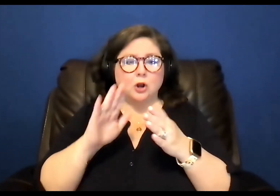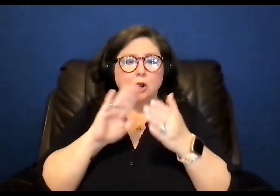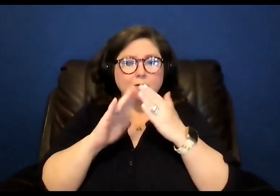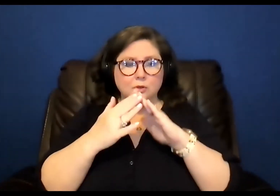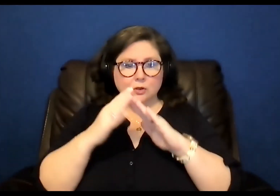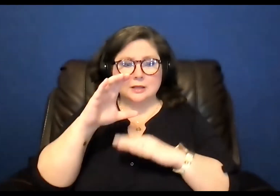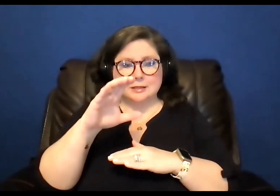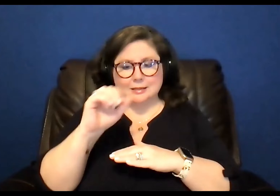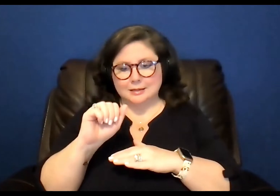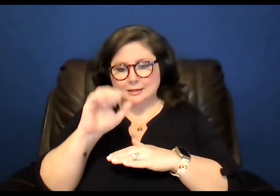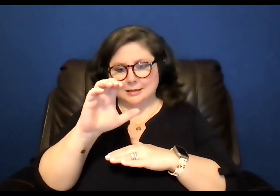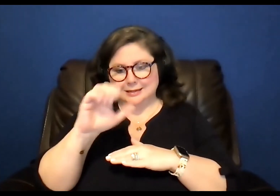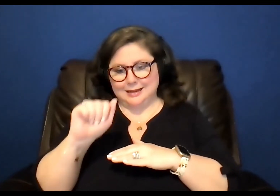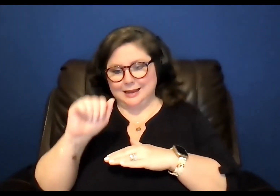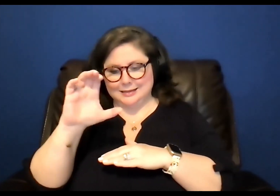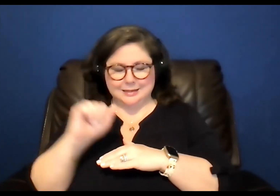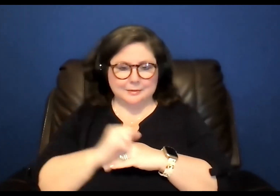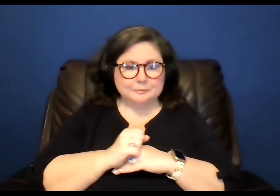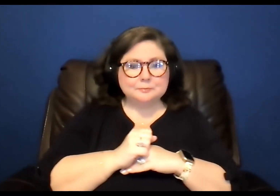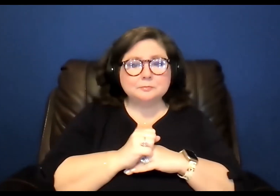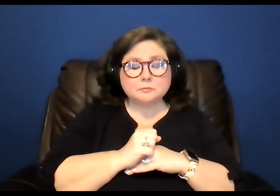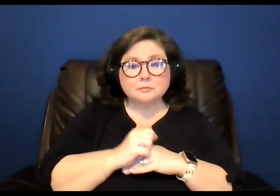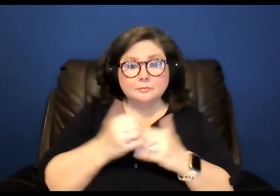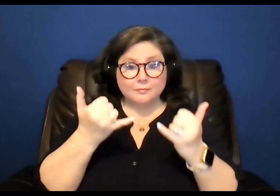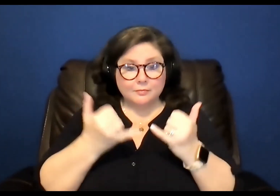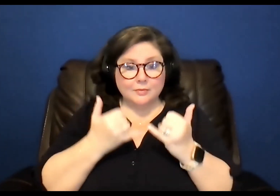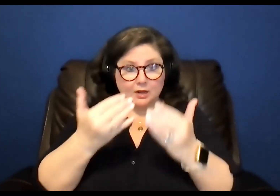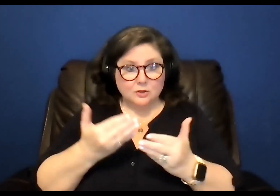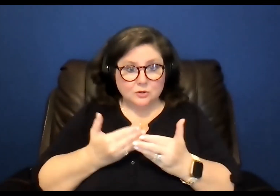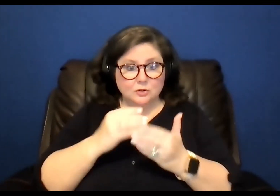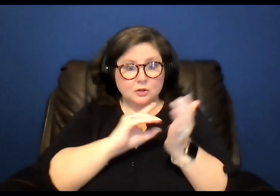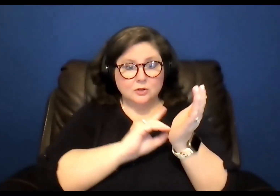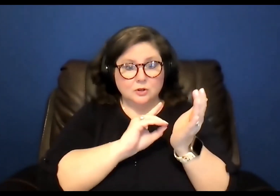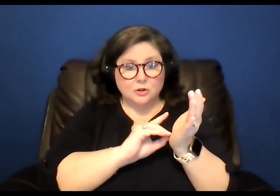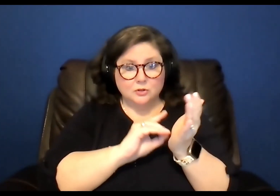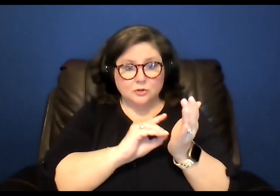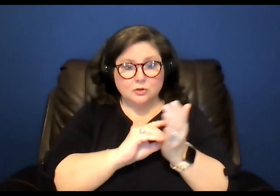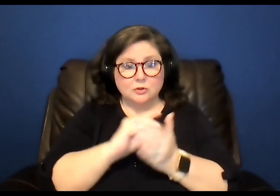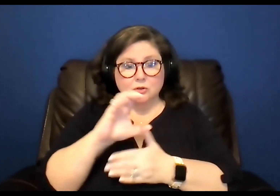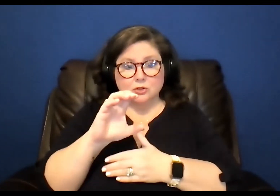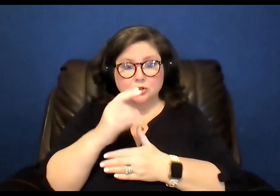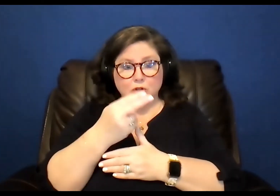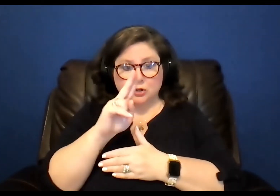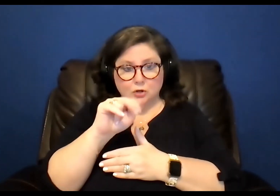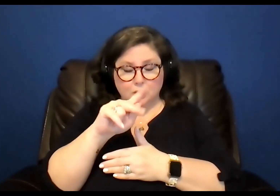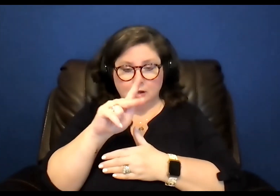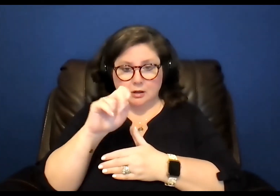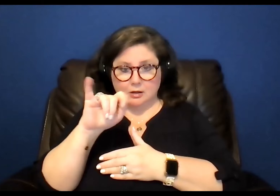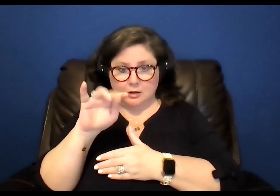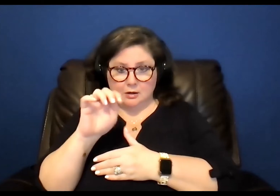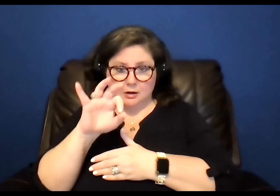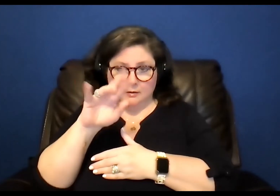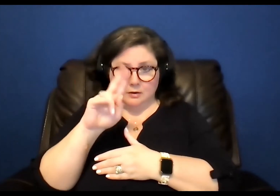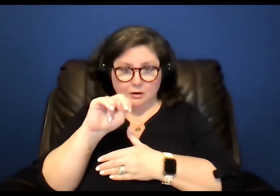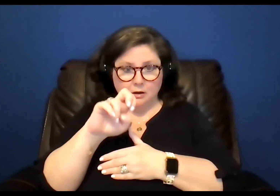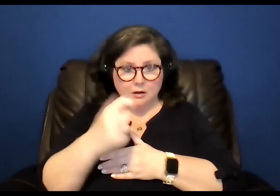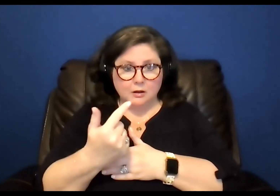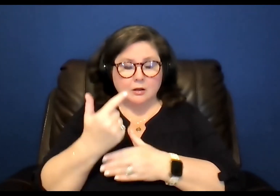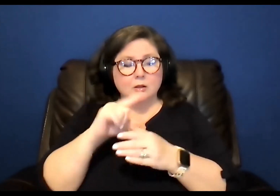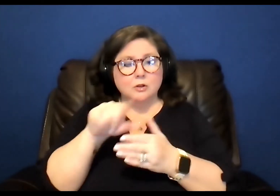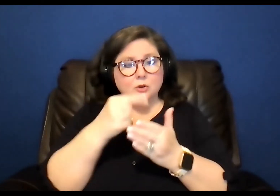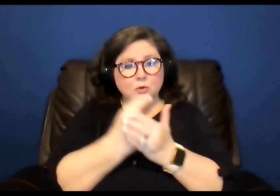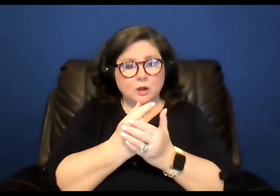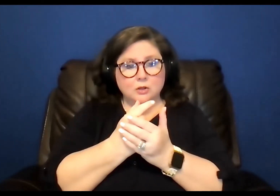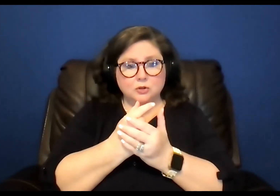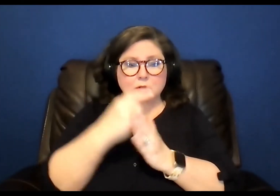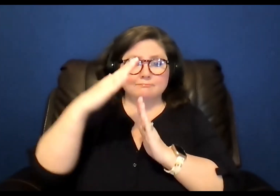Disparities. I would now like to introduce you to Dr. Chunkit Fung. Dr. Fung graduated summa cum laude with